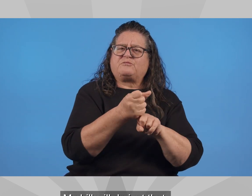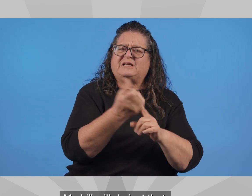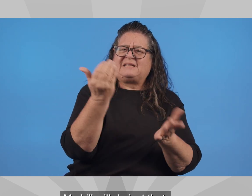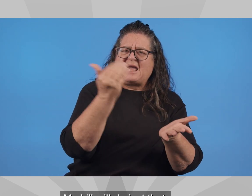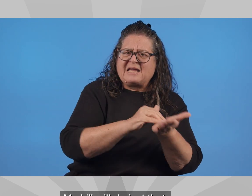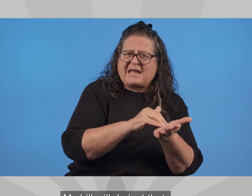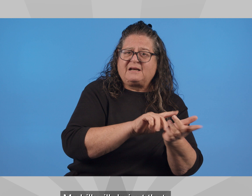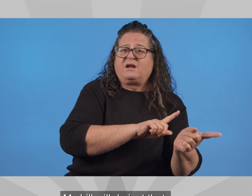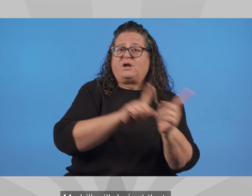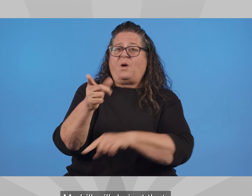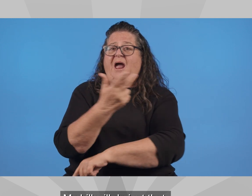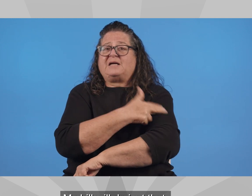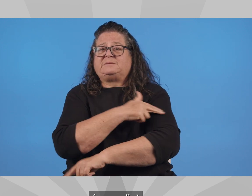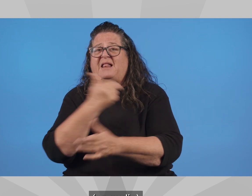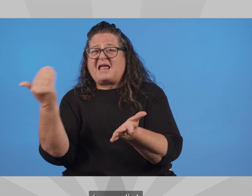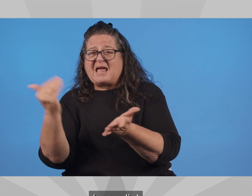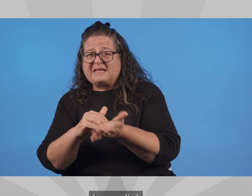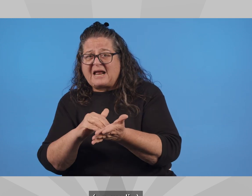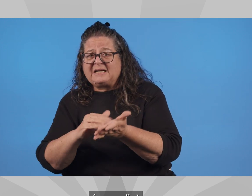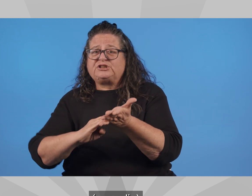My bill will do just that.